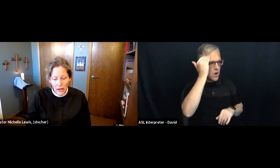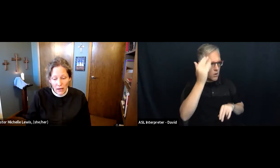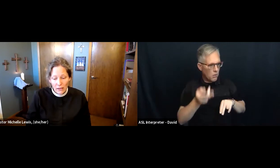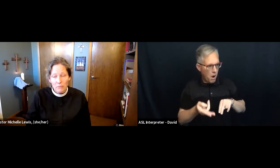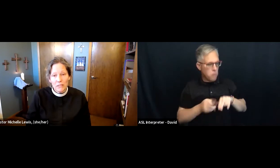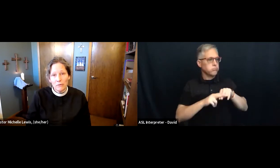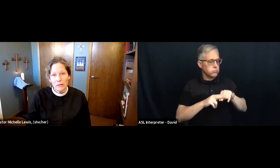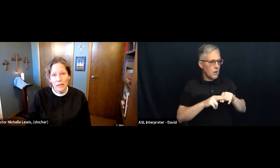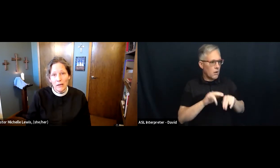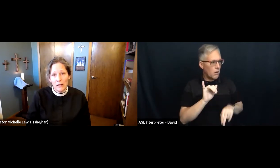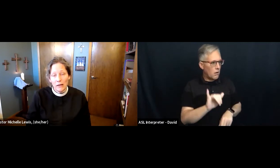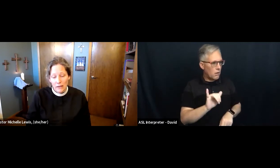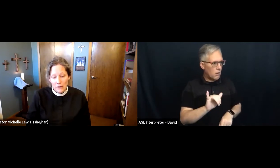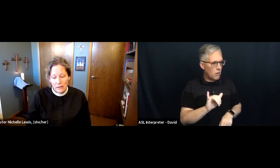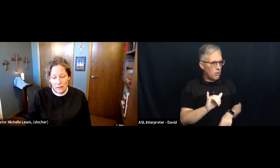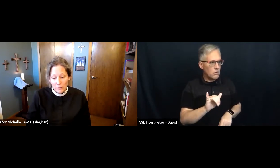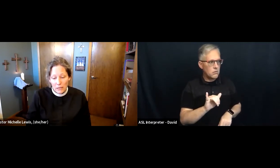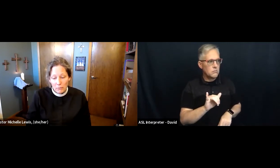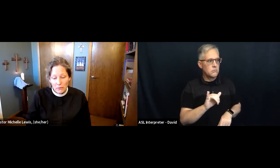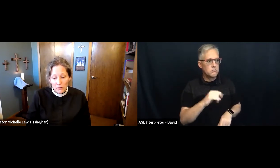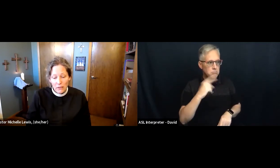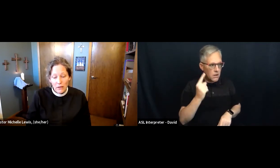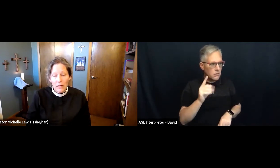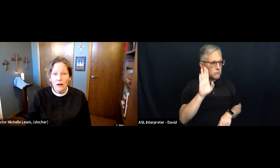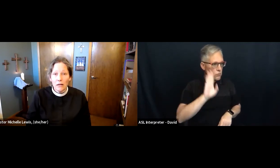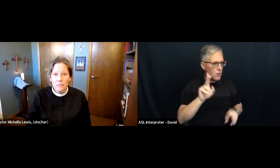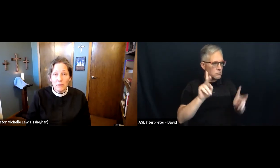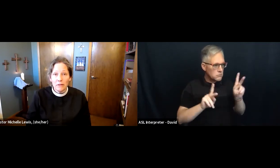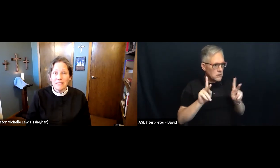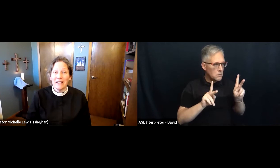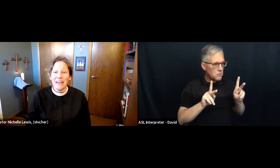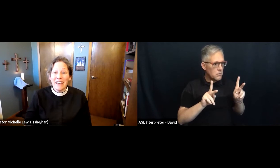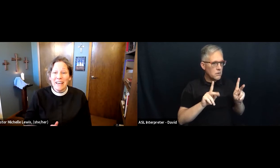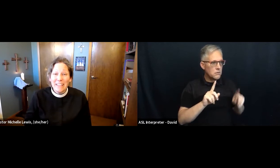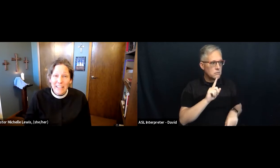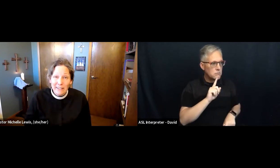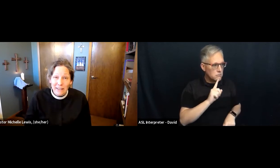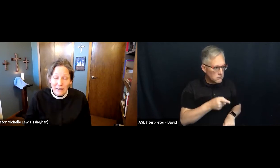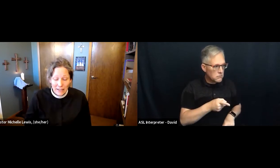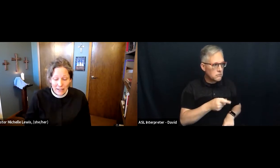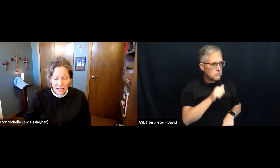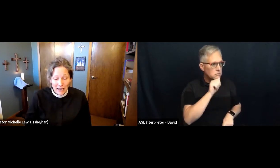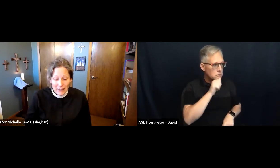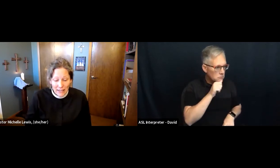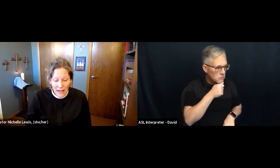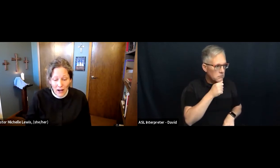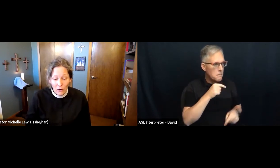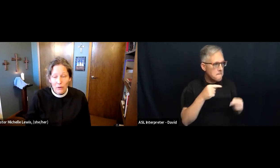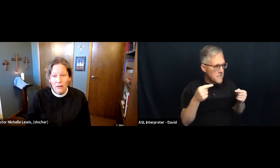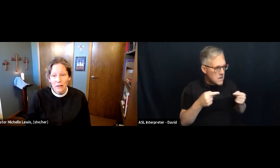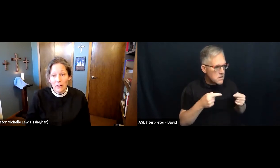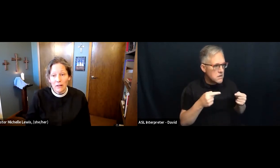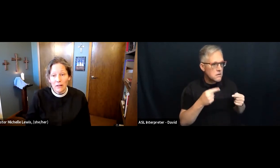the pain and misery that people are experiencing here and